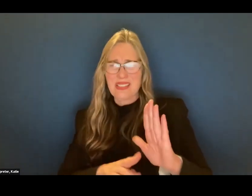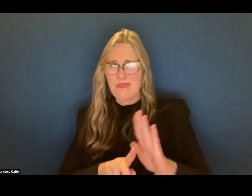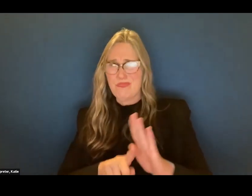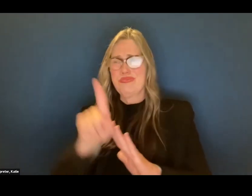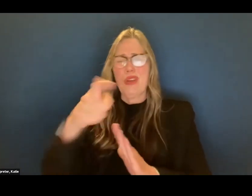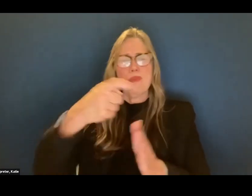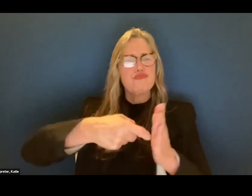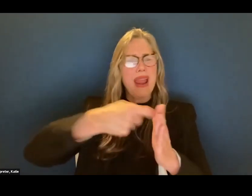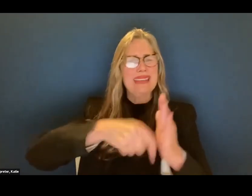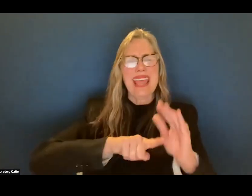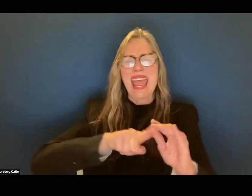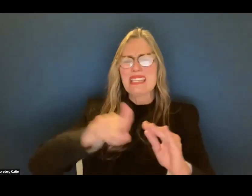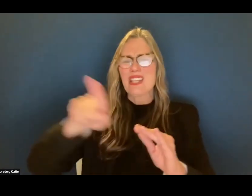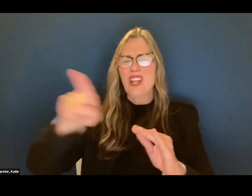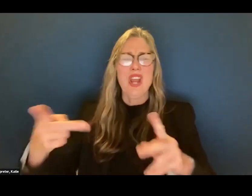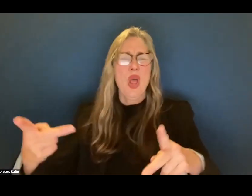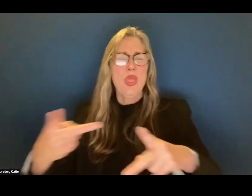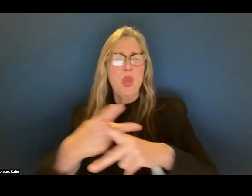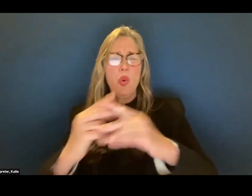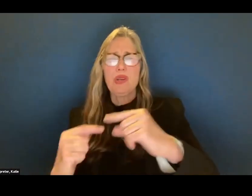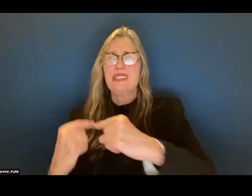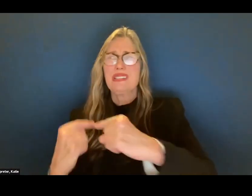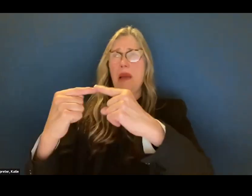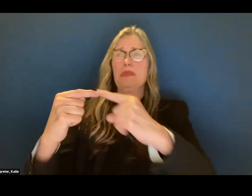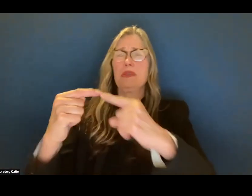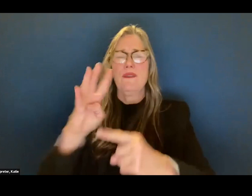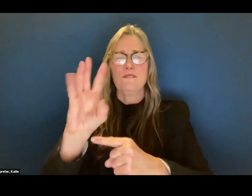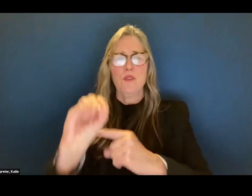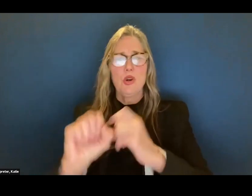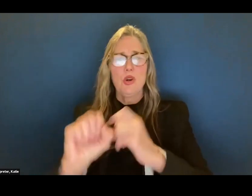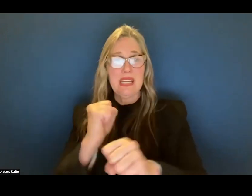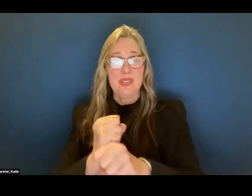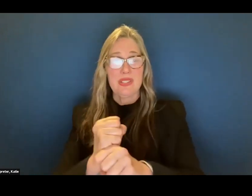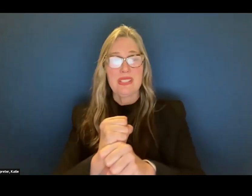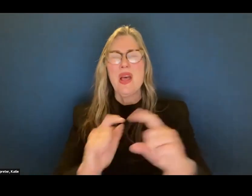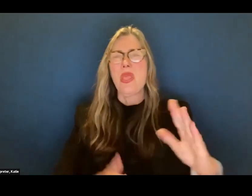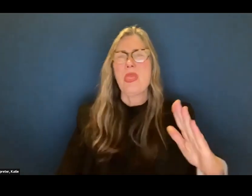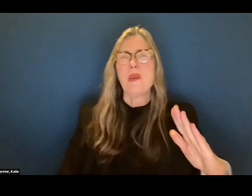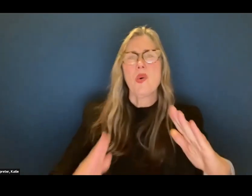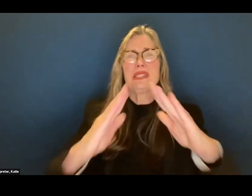the high mark was in March of 8.5%.